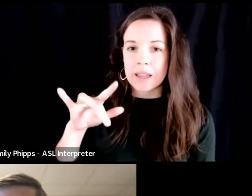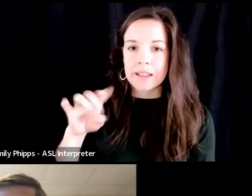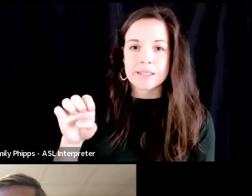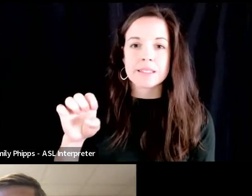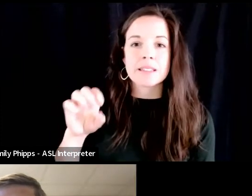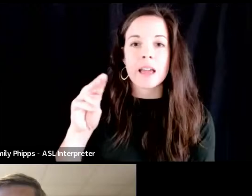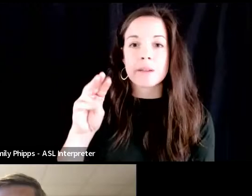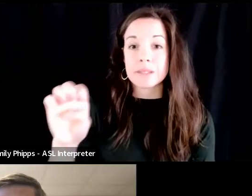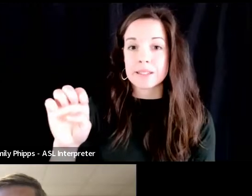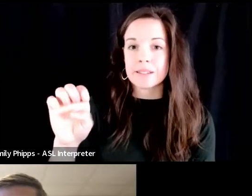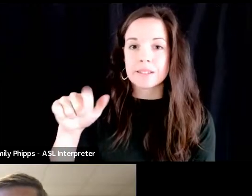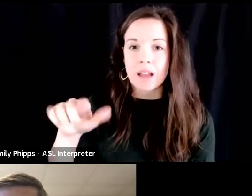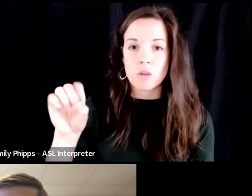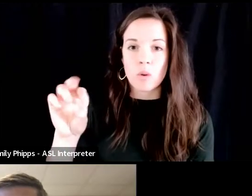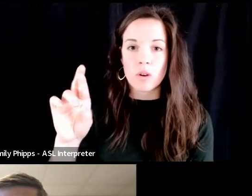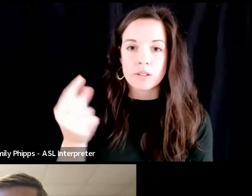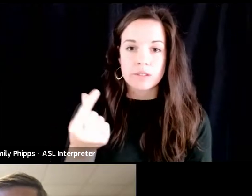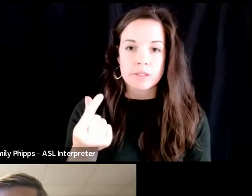ecopeaceme.org.